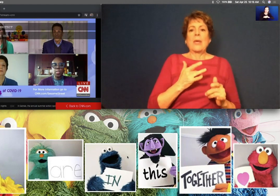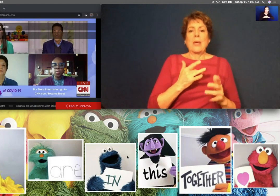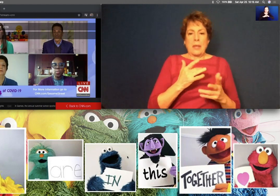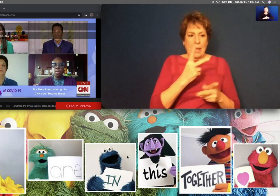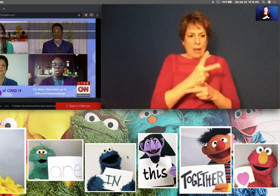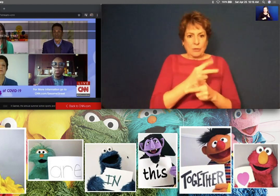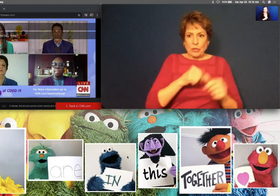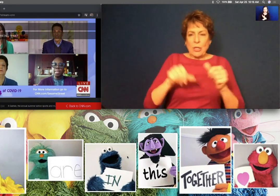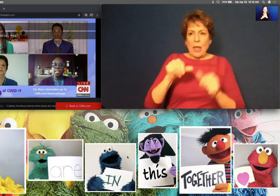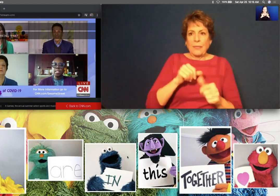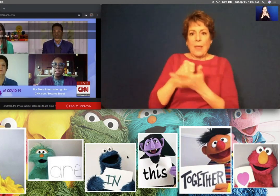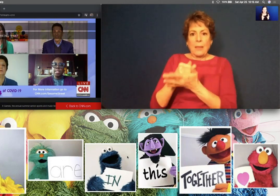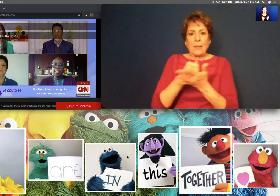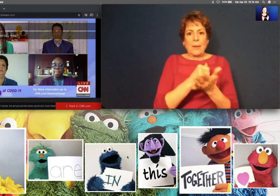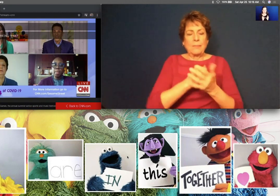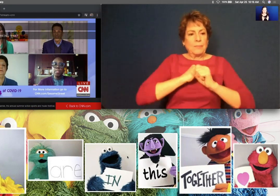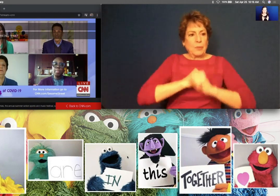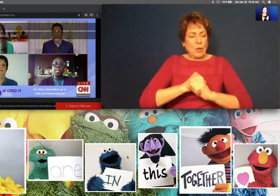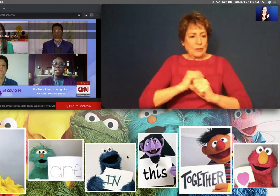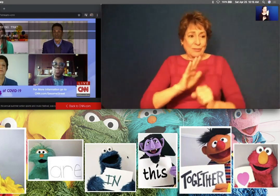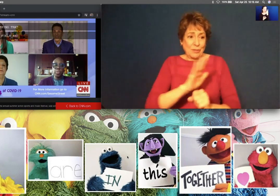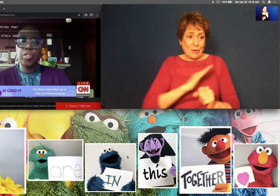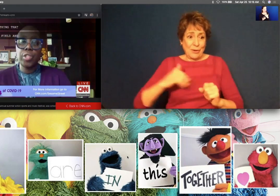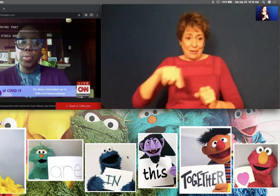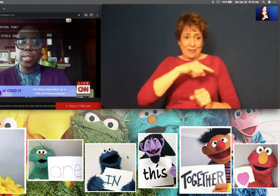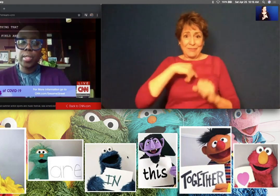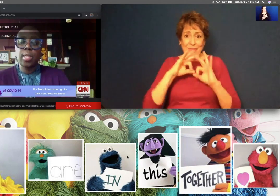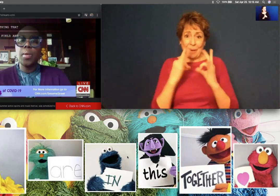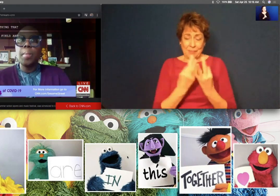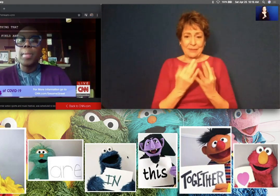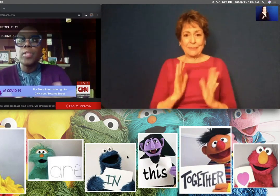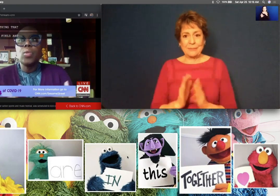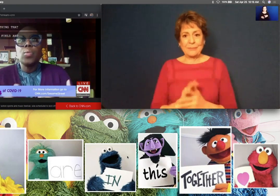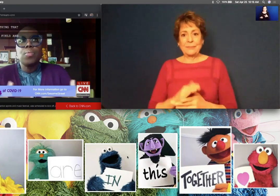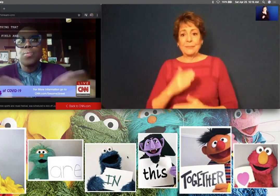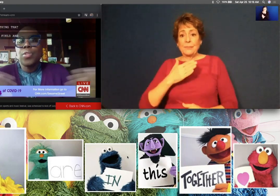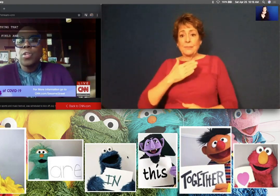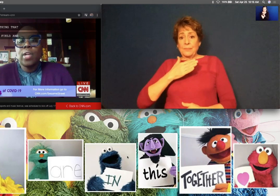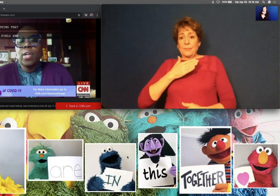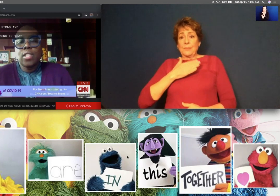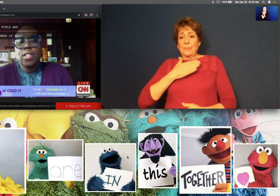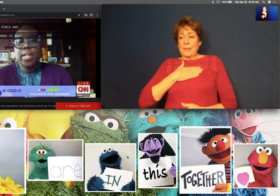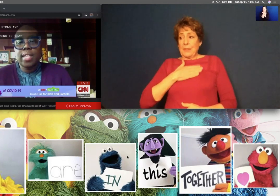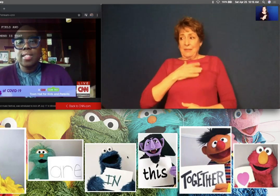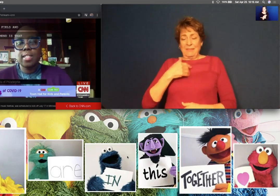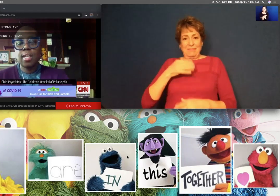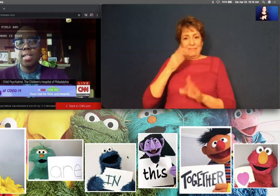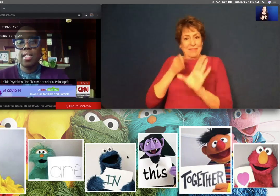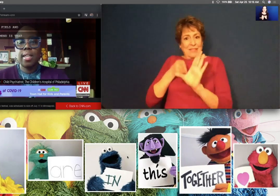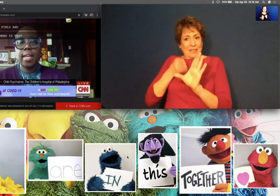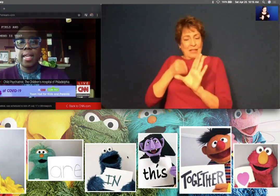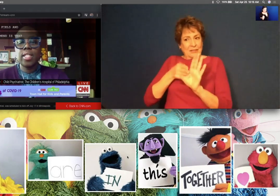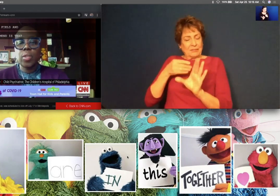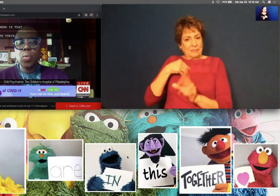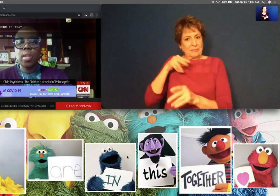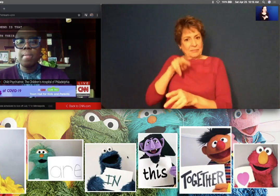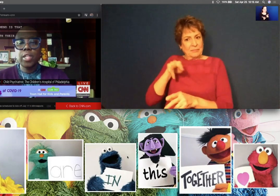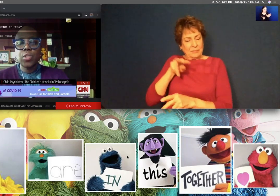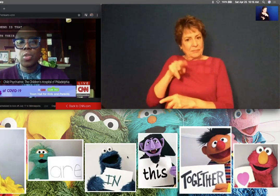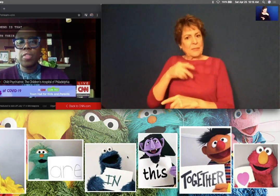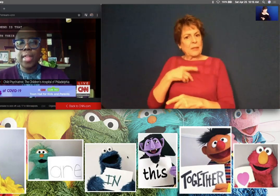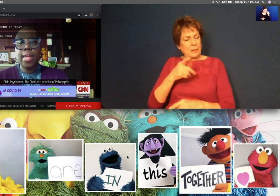to recommend is that parents be honest with their children, but also you guys know your kids. Right.